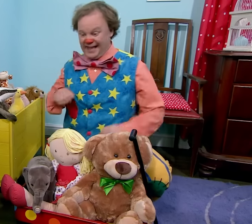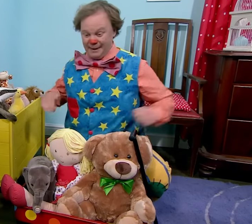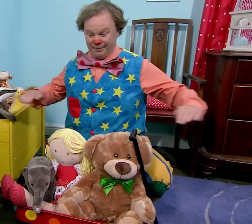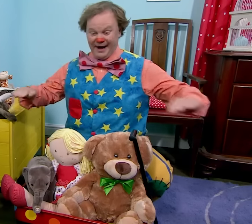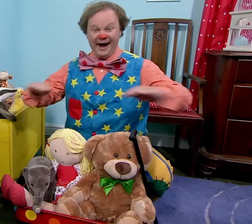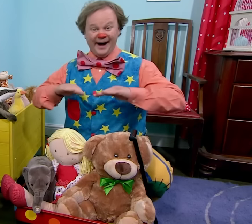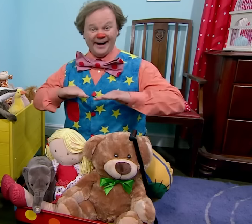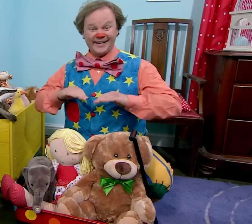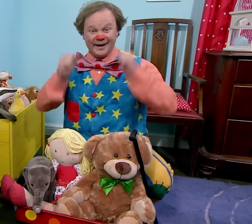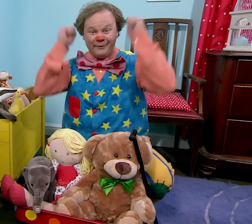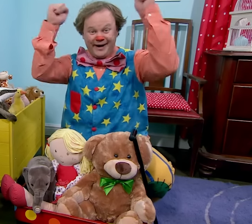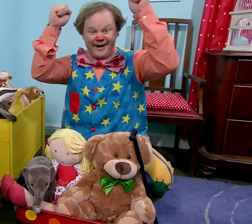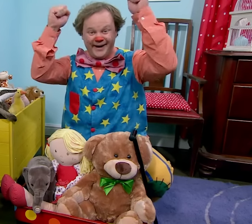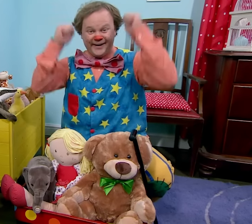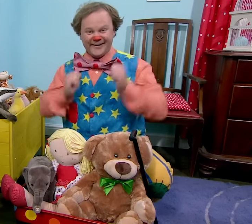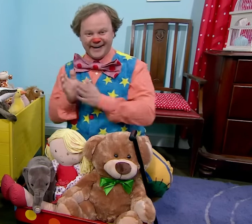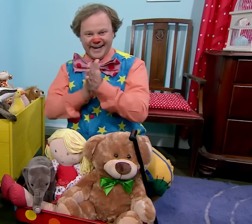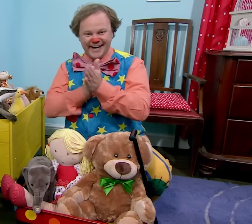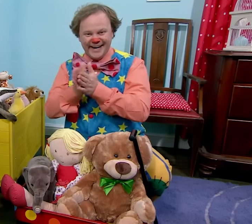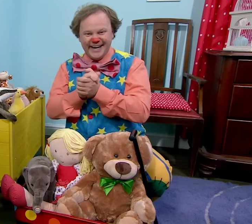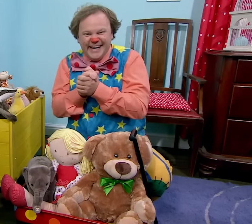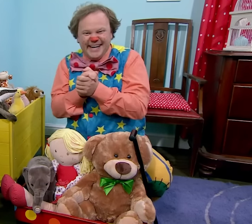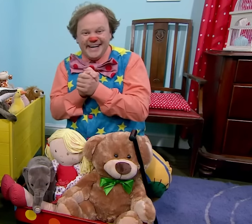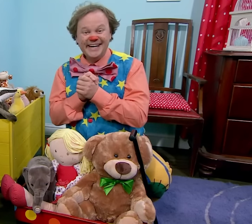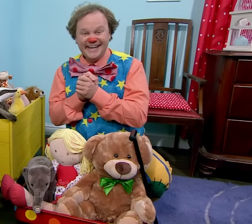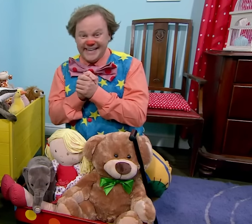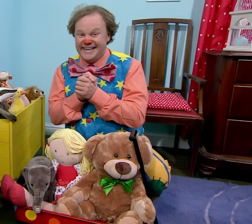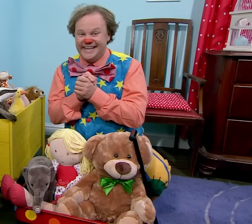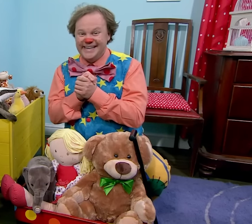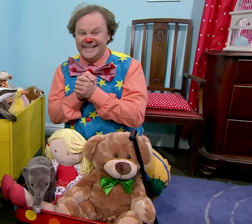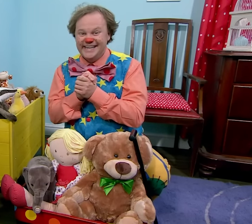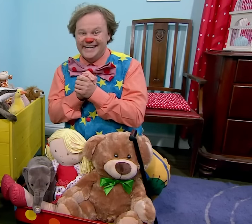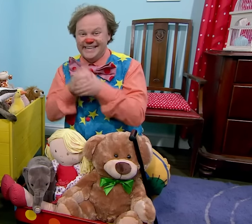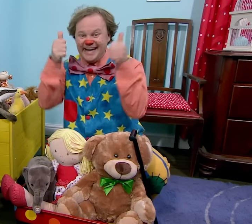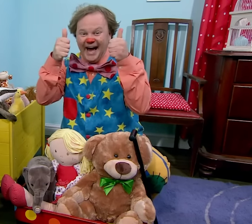the park. A picnic in the park? That sounds fun.